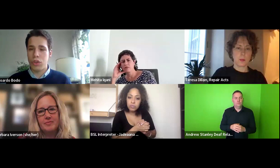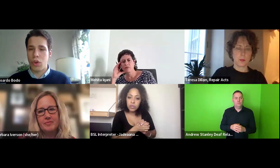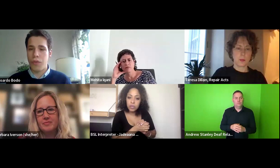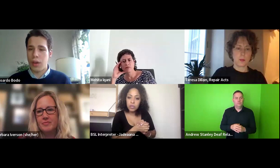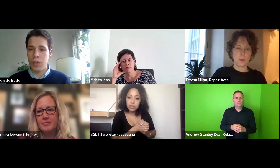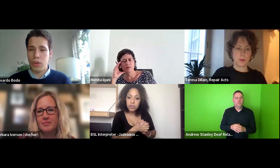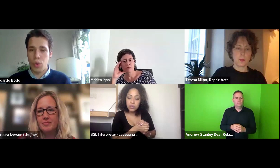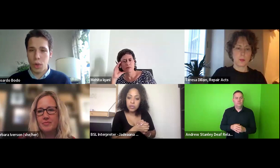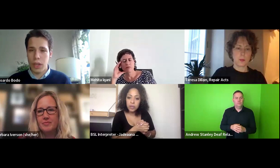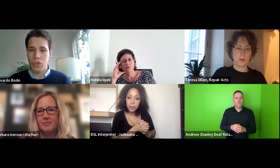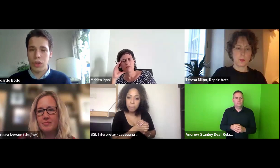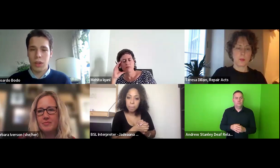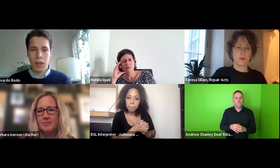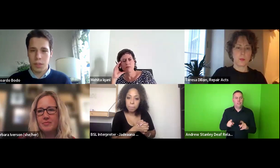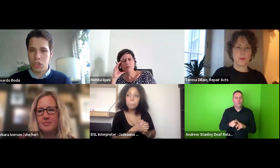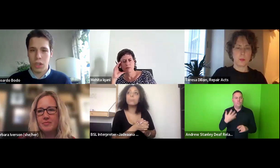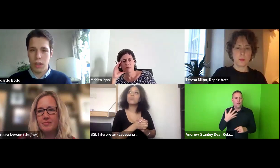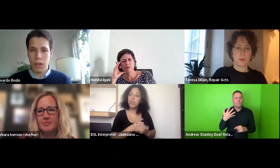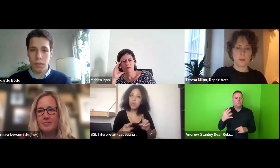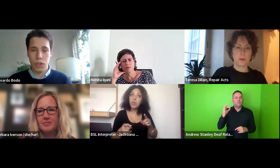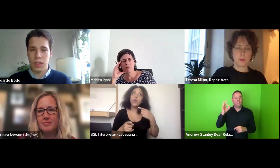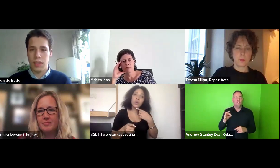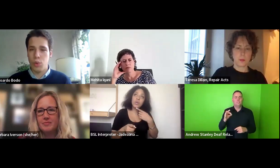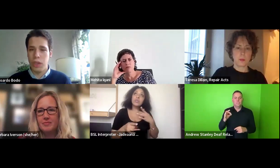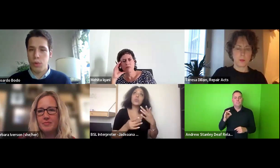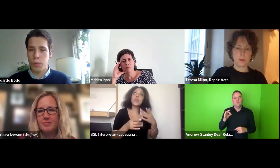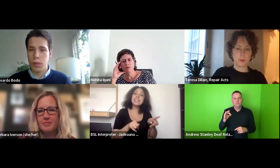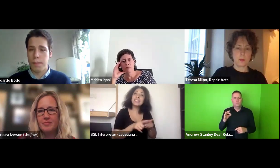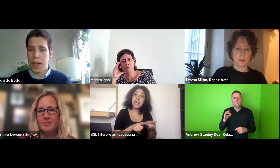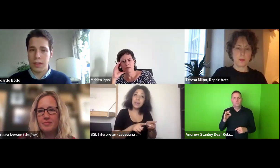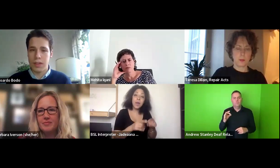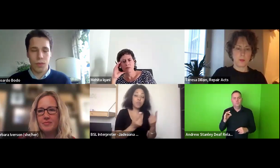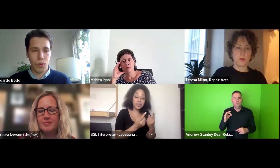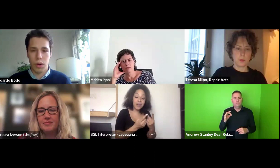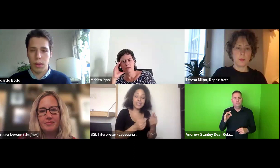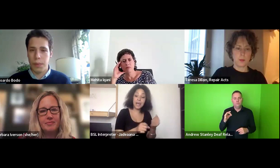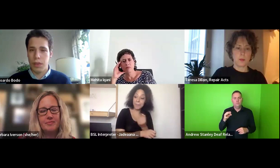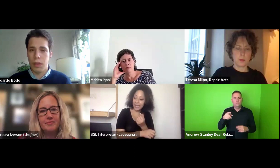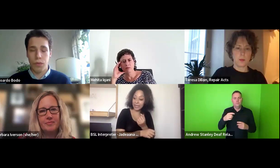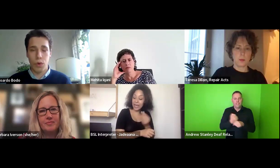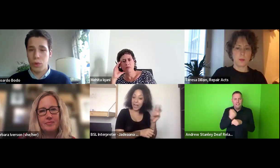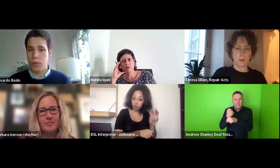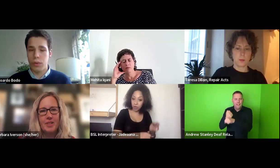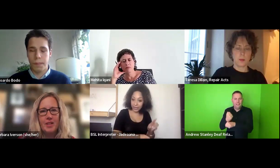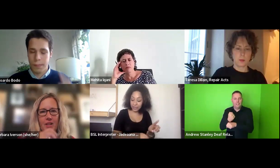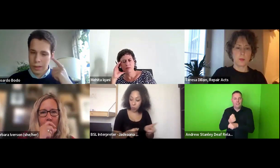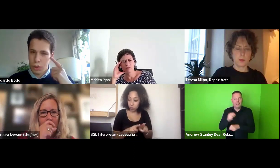make a lot of our renewable energy, especially, for instance, neodymium magnets for PV,